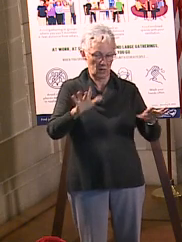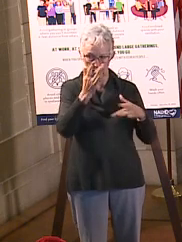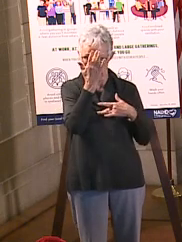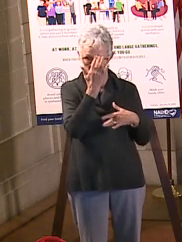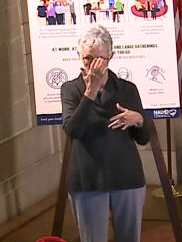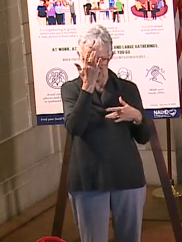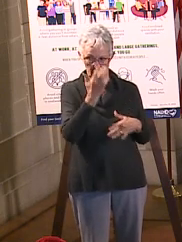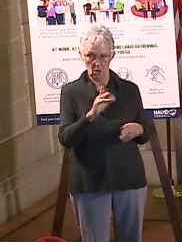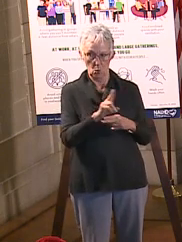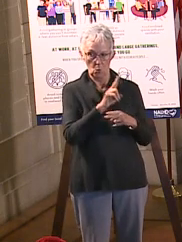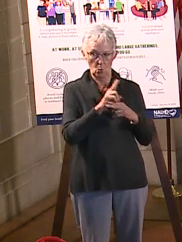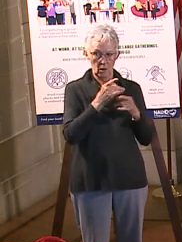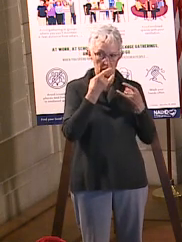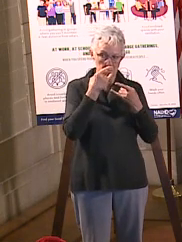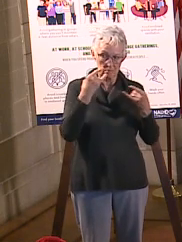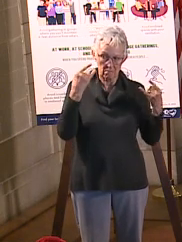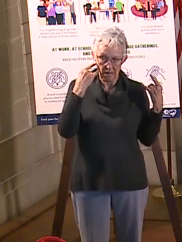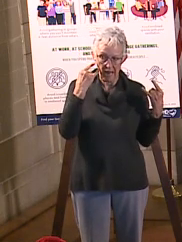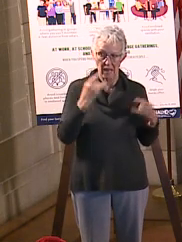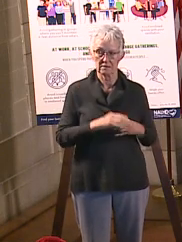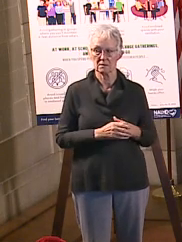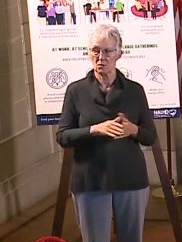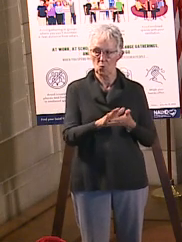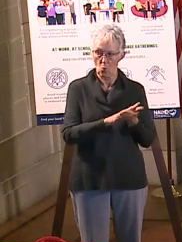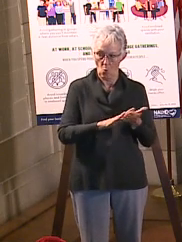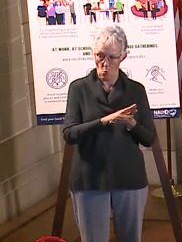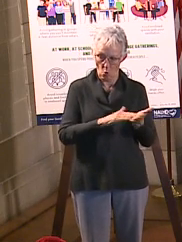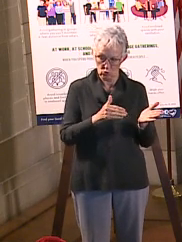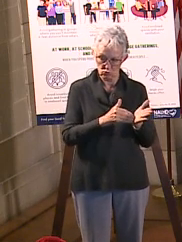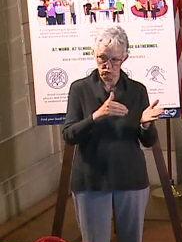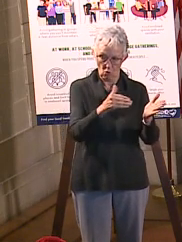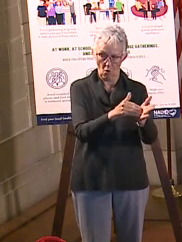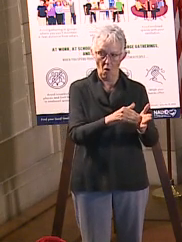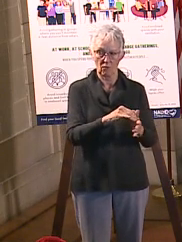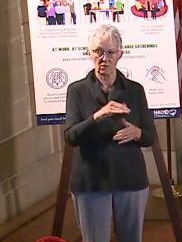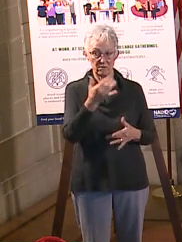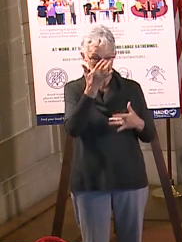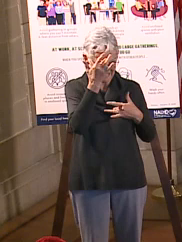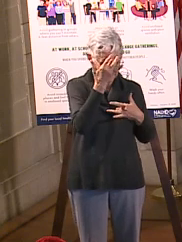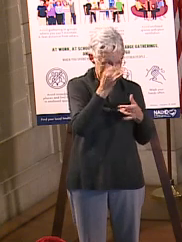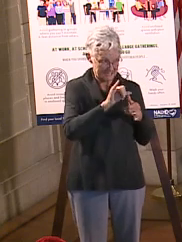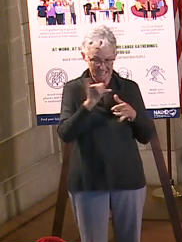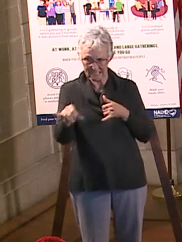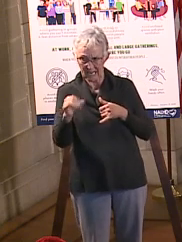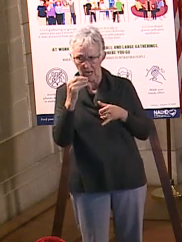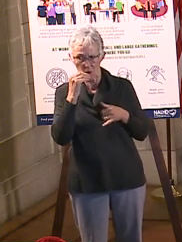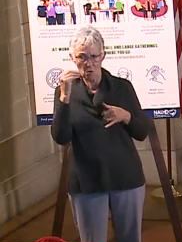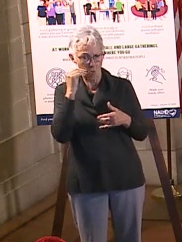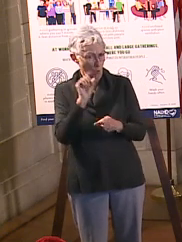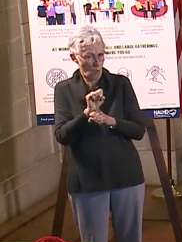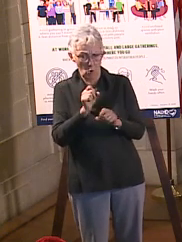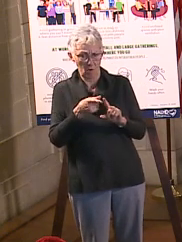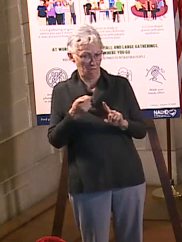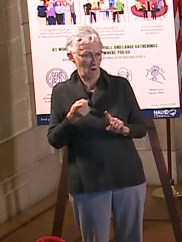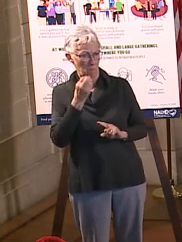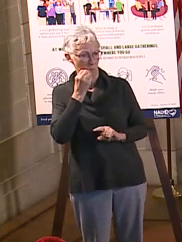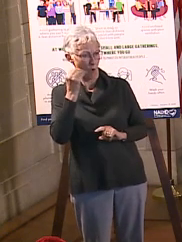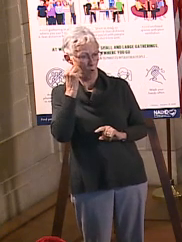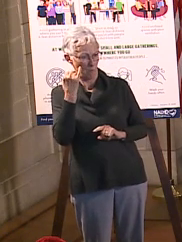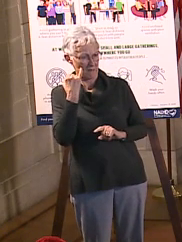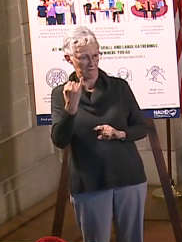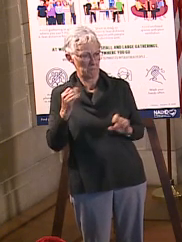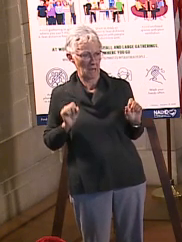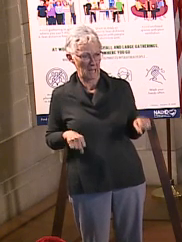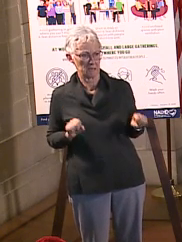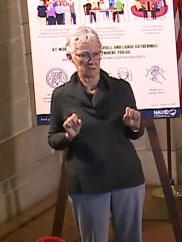to the store, wash your hands often, stay home when you're sick, work from home if you can. All these things will